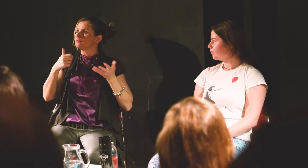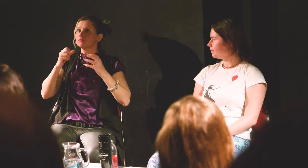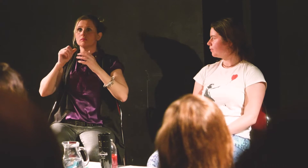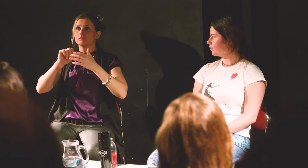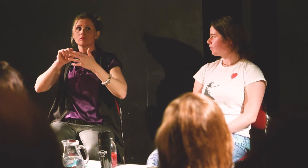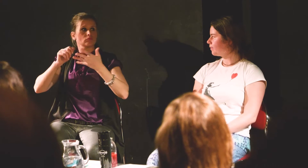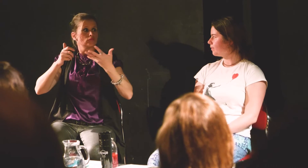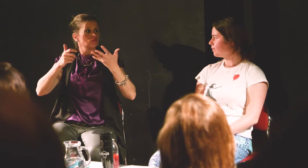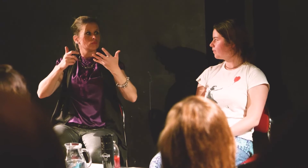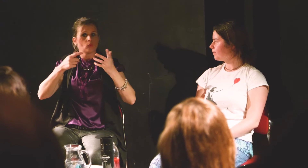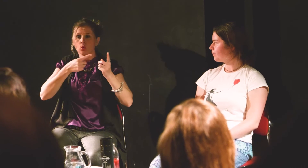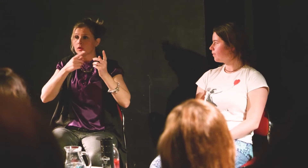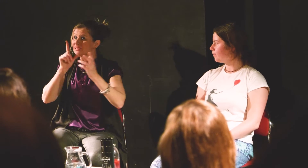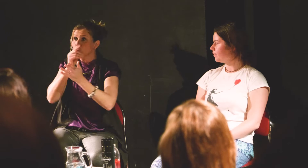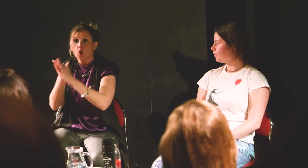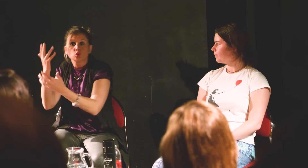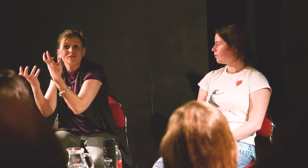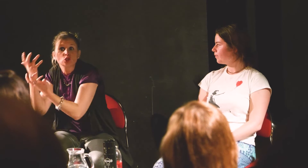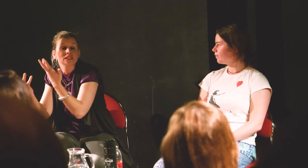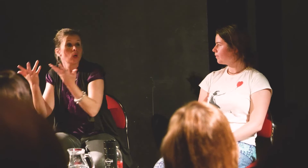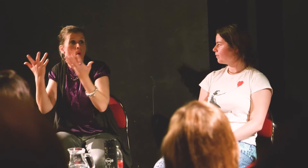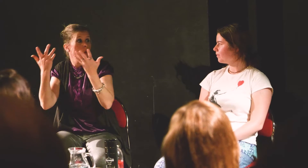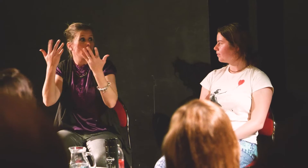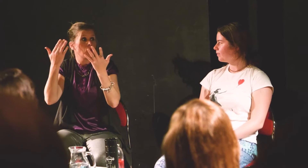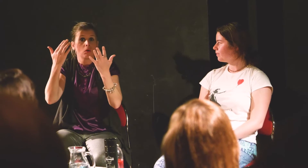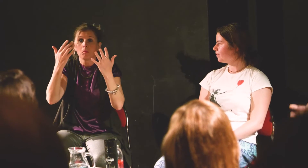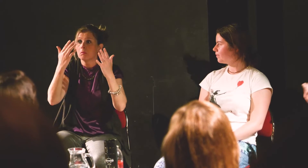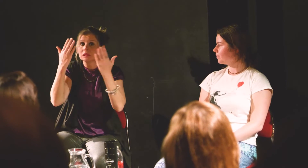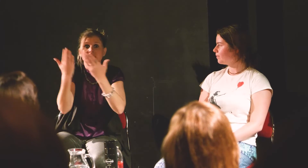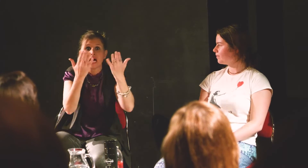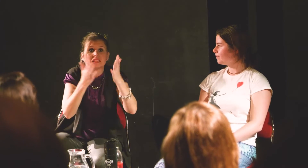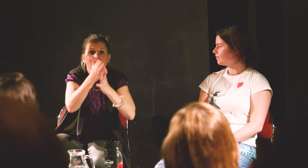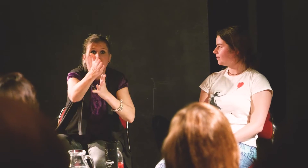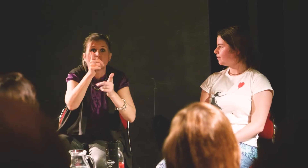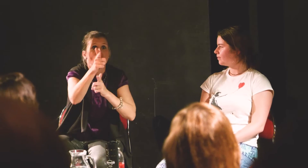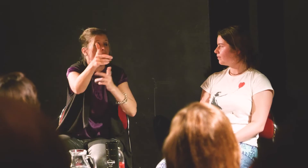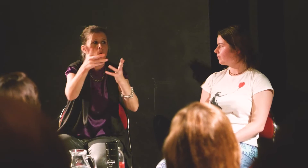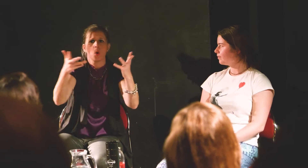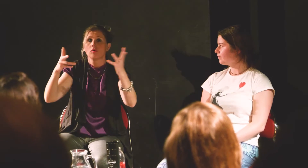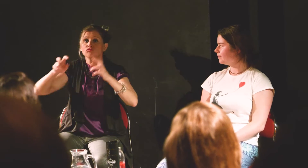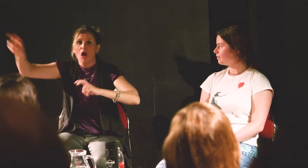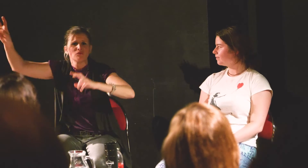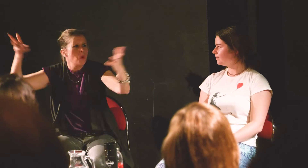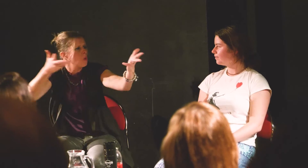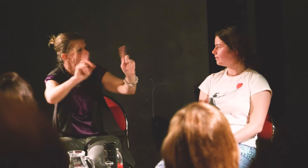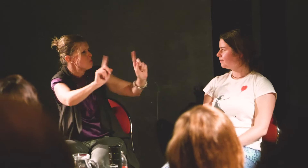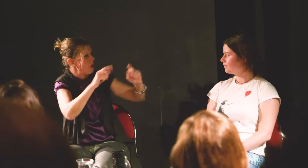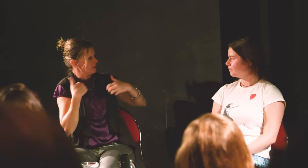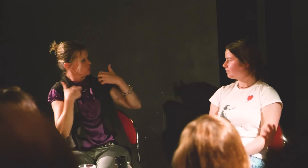were you expecting? Yeah. So what were you expecting? What avenue were you going to follow? Were you going to go